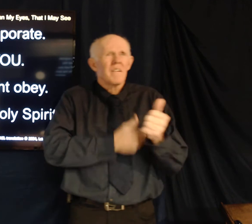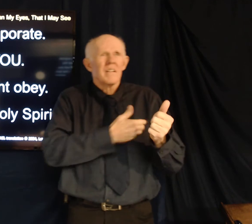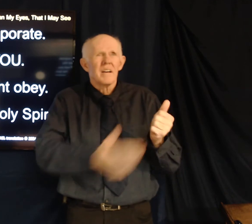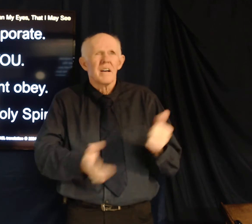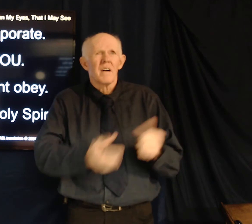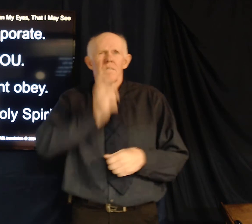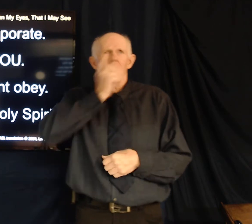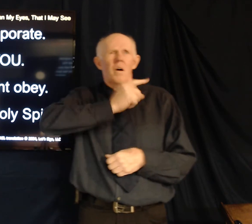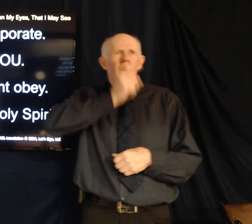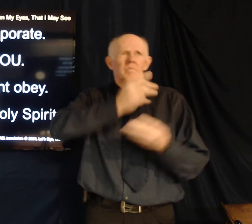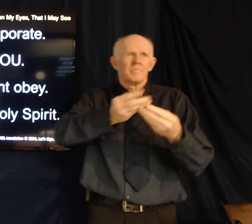Everything falls.